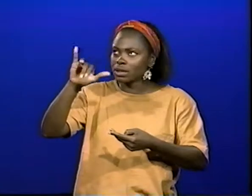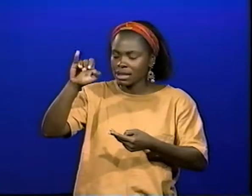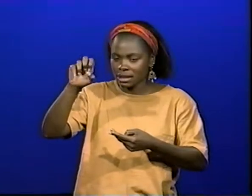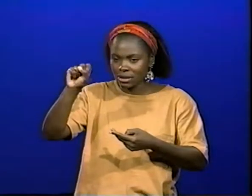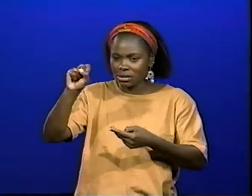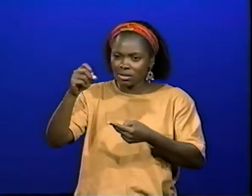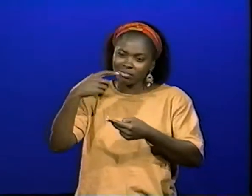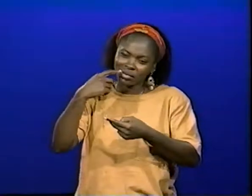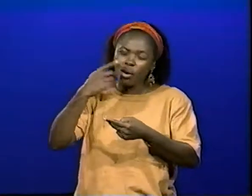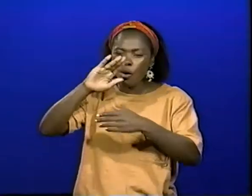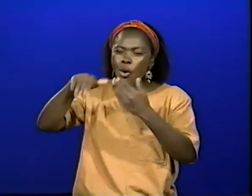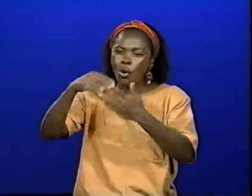celery,